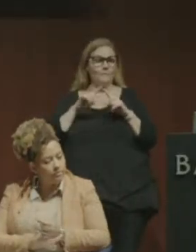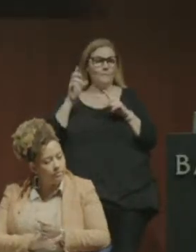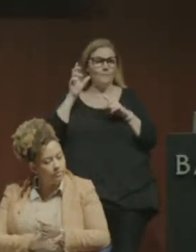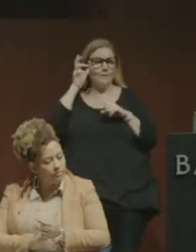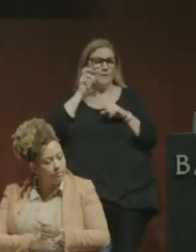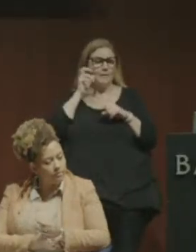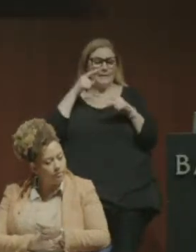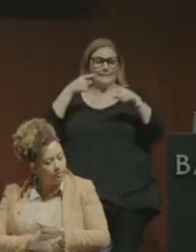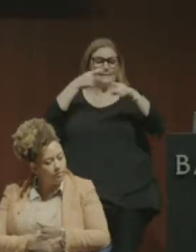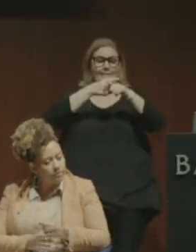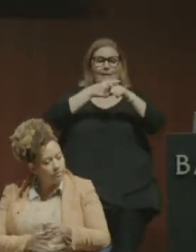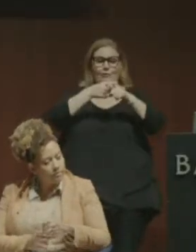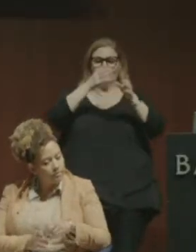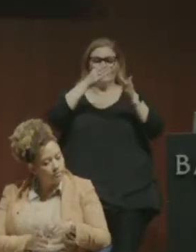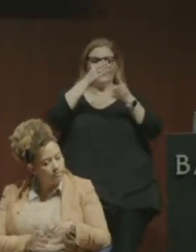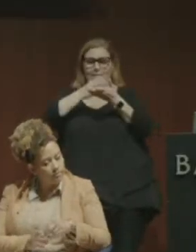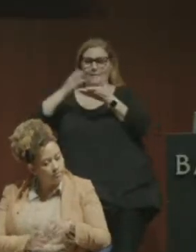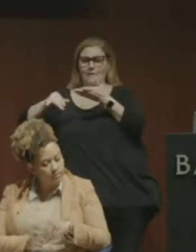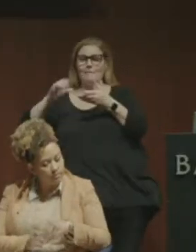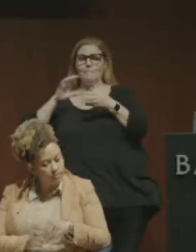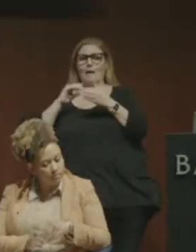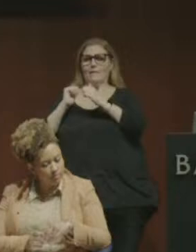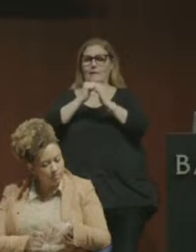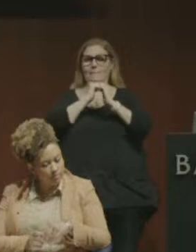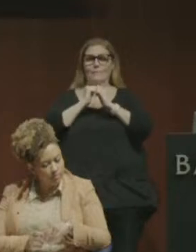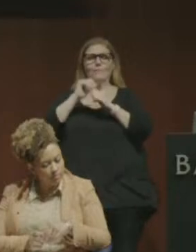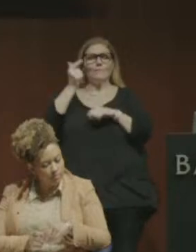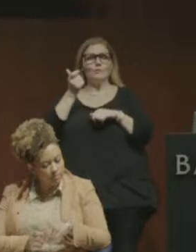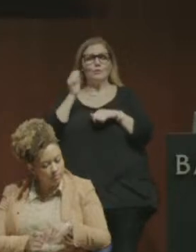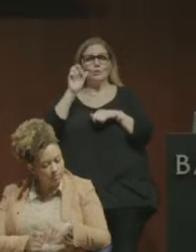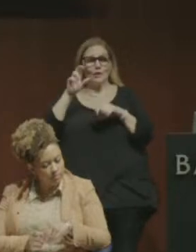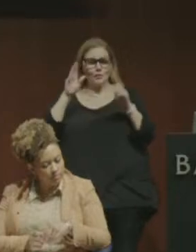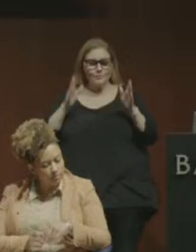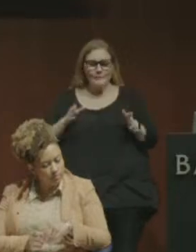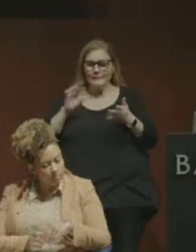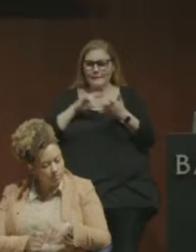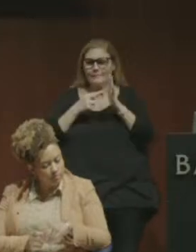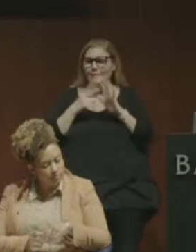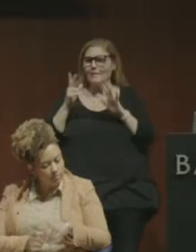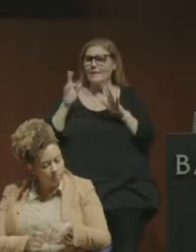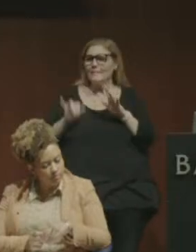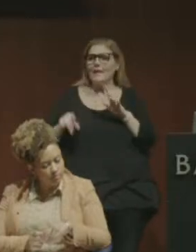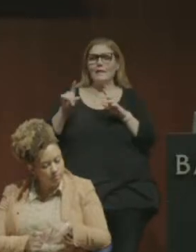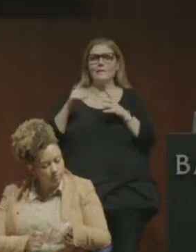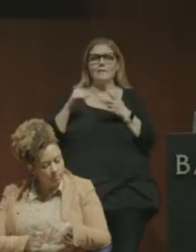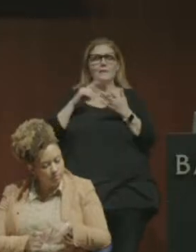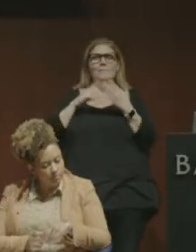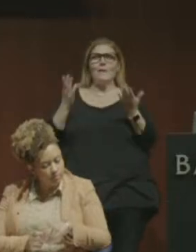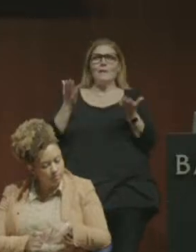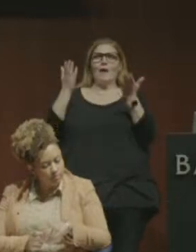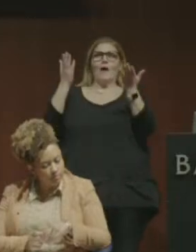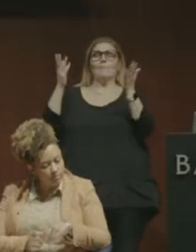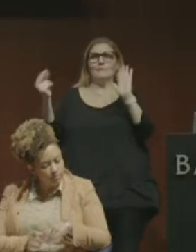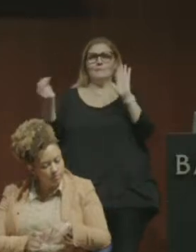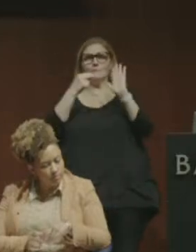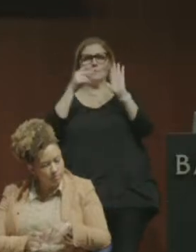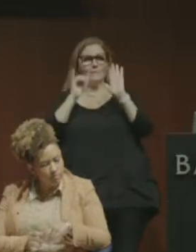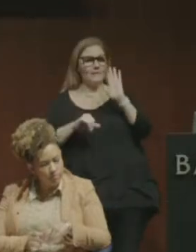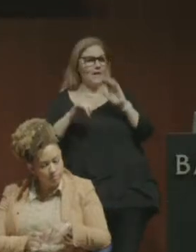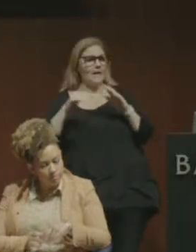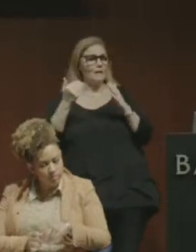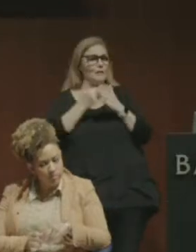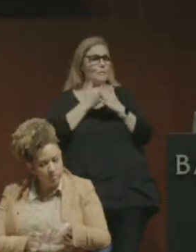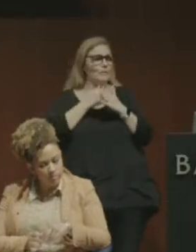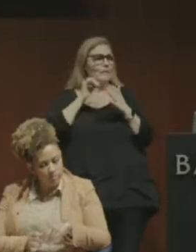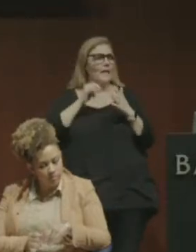the intersection of debates about coloniality of gender and being, and those about uplift, neoliberalism,